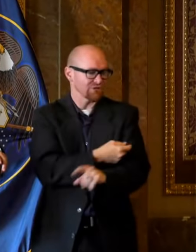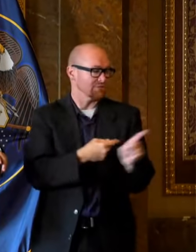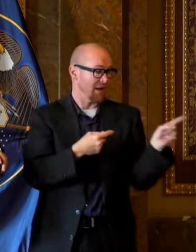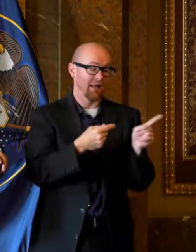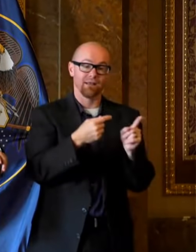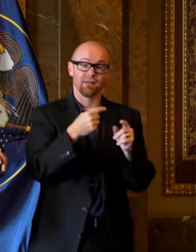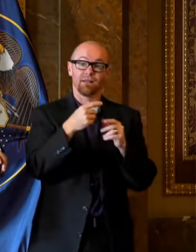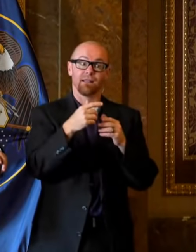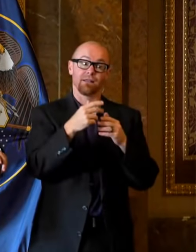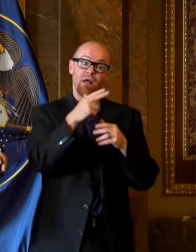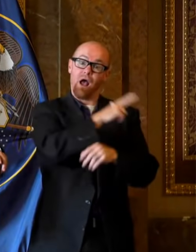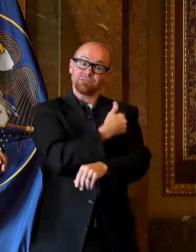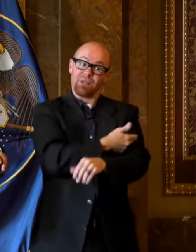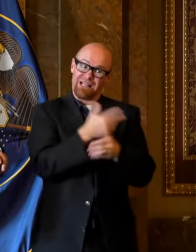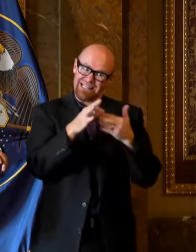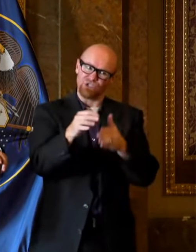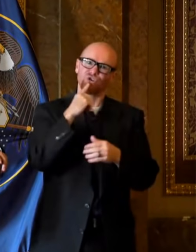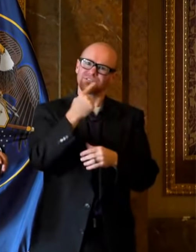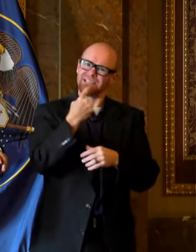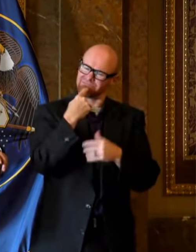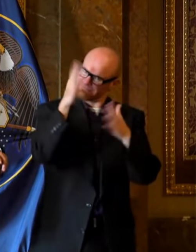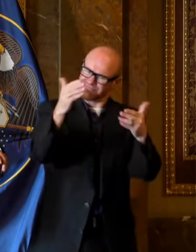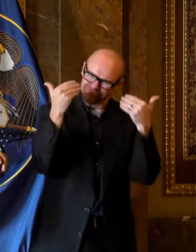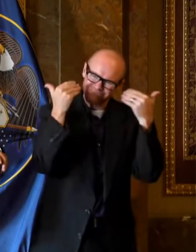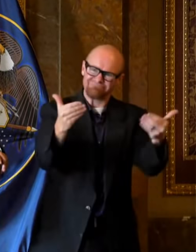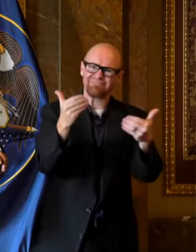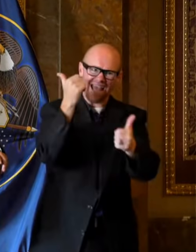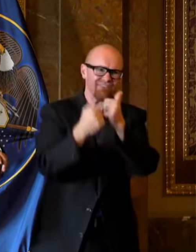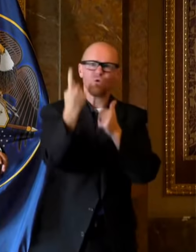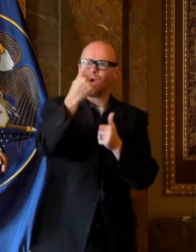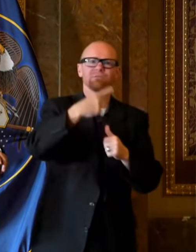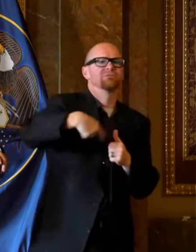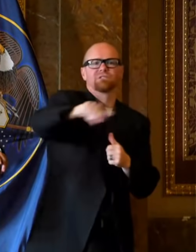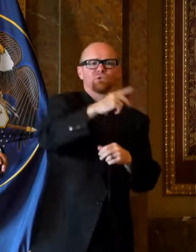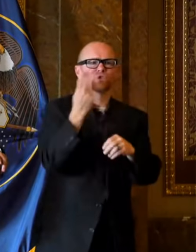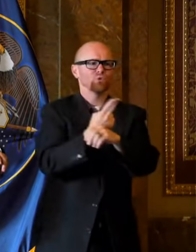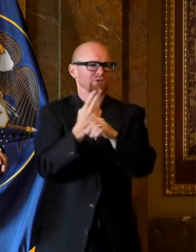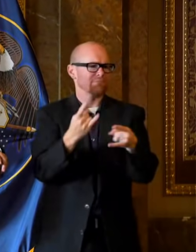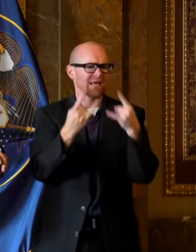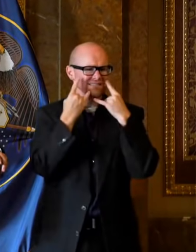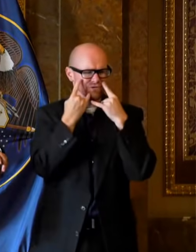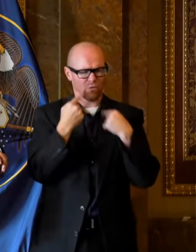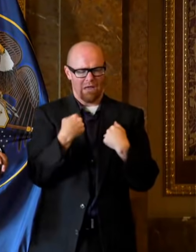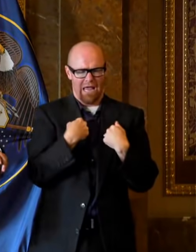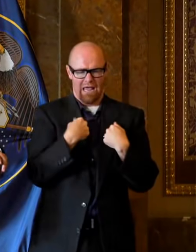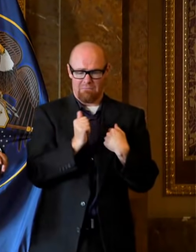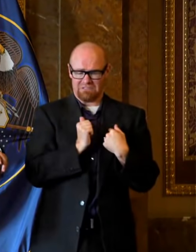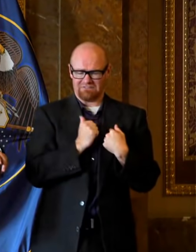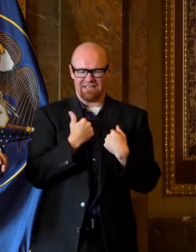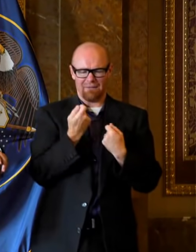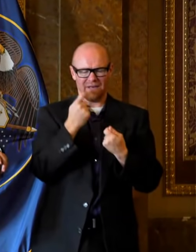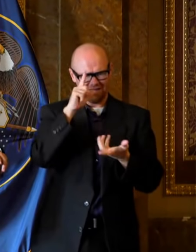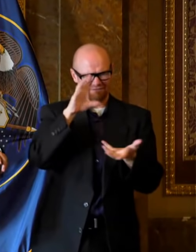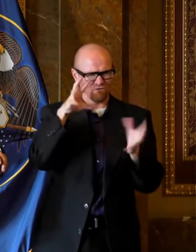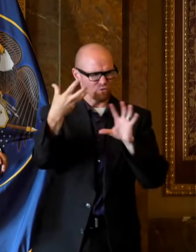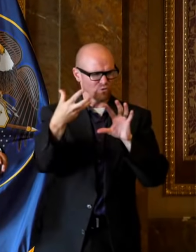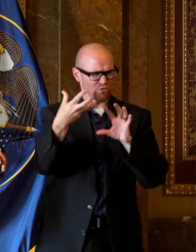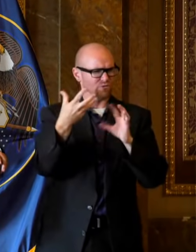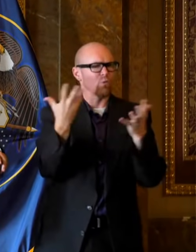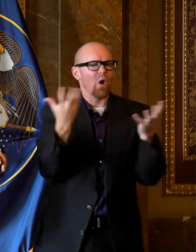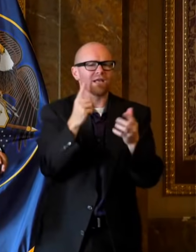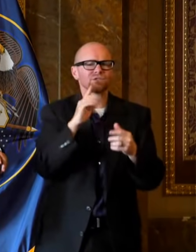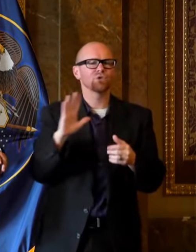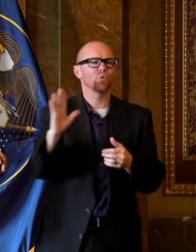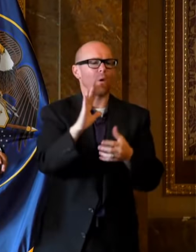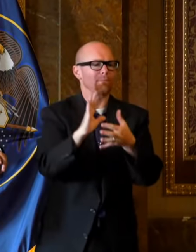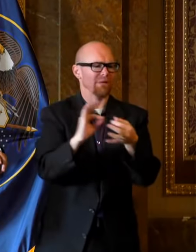for universal masking. And even half the people in this room right now aren't wearing masks. So I'm a little bit confused what message you're trying to put forth right now. Yeah,